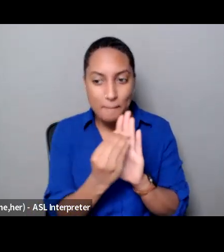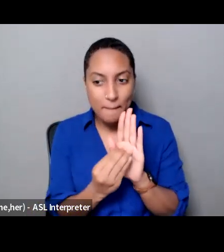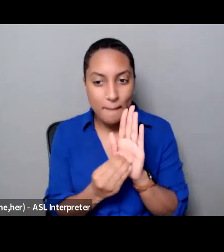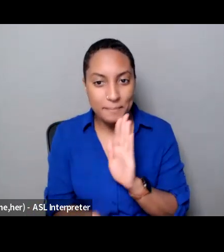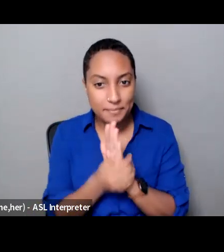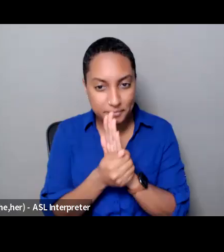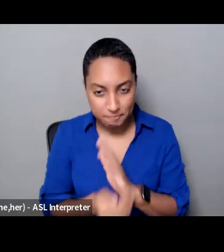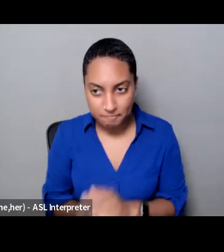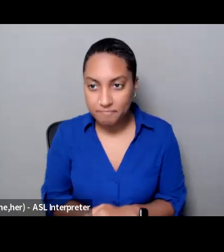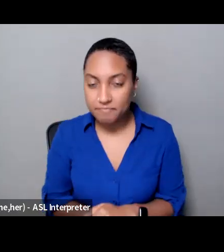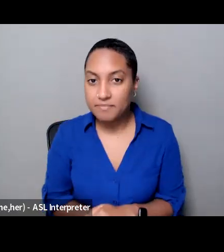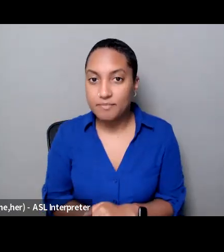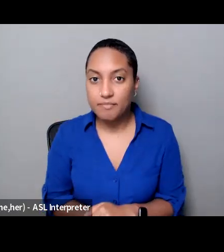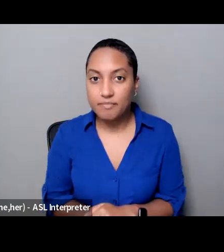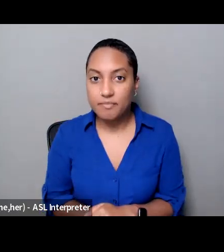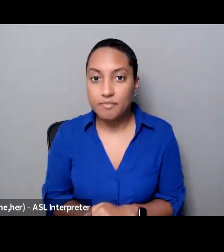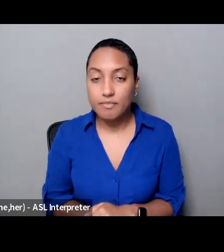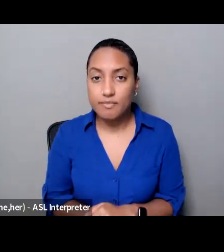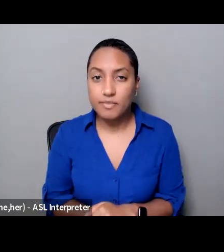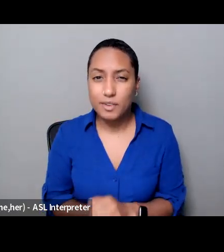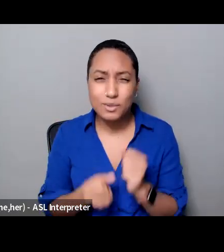have never been properly acknowledged